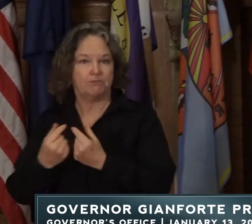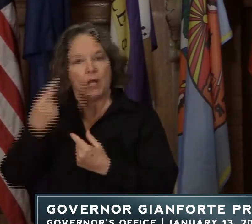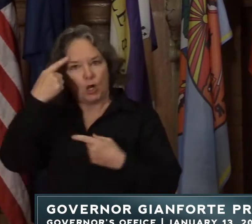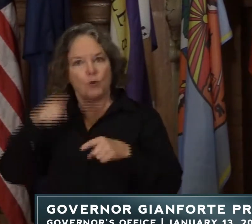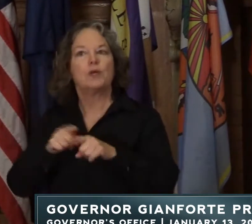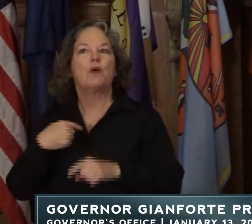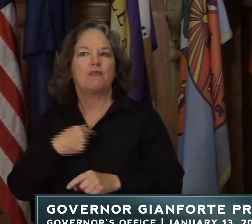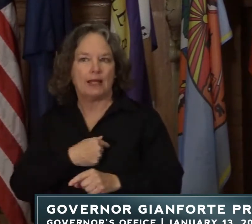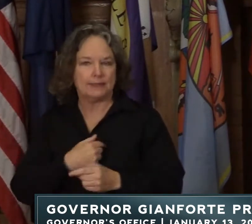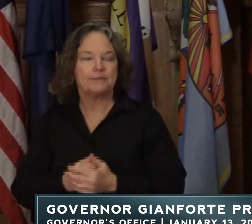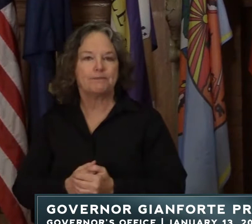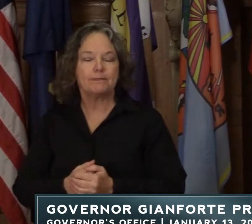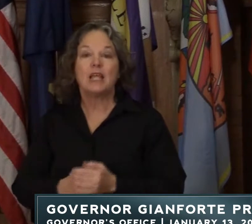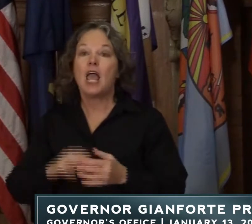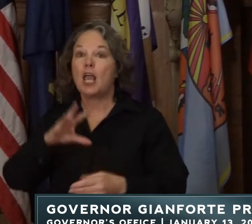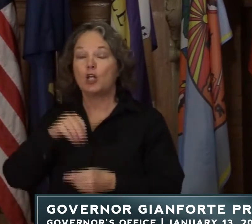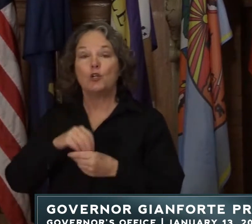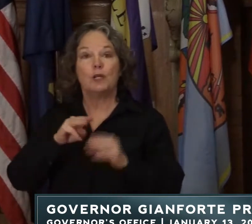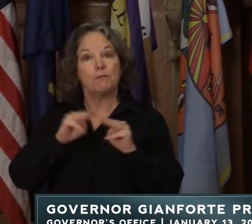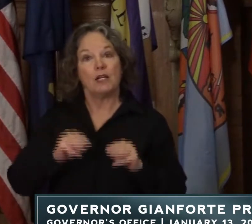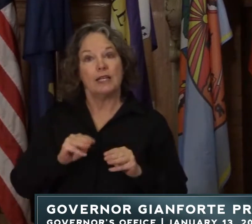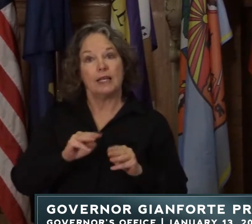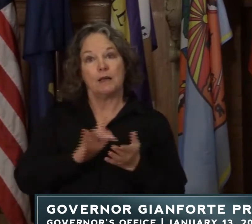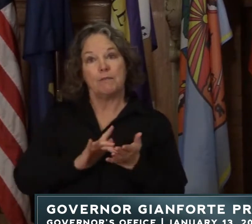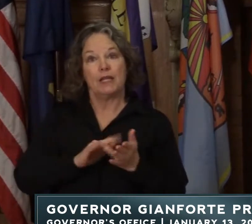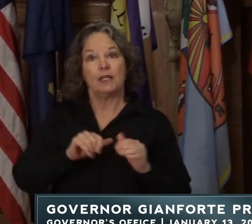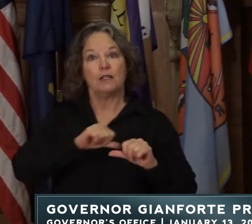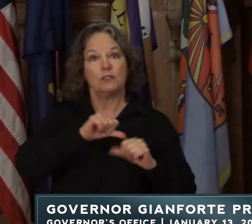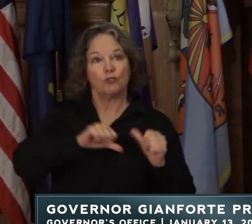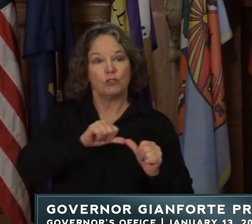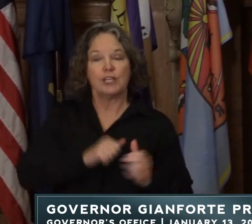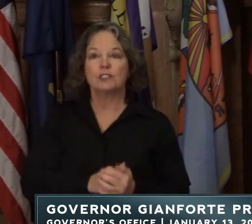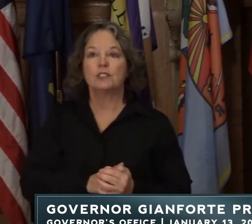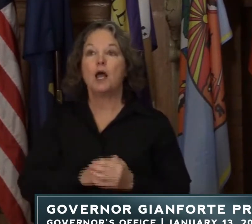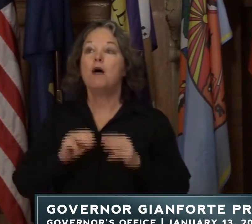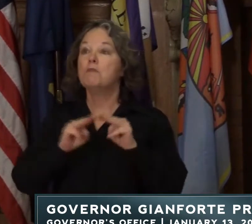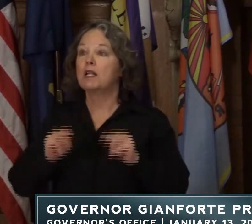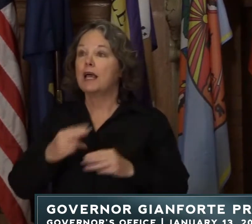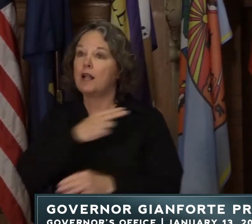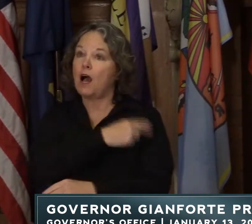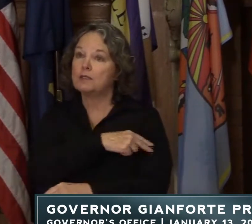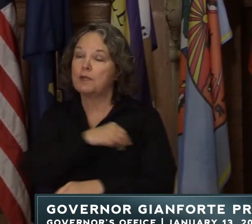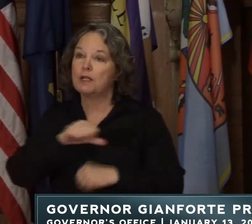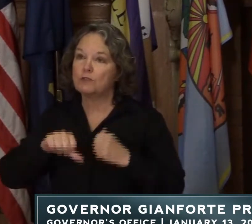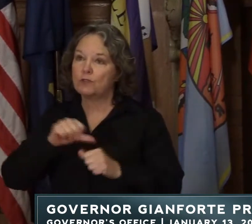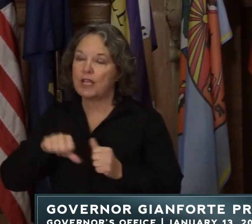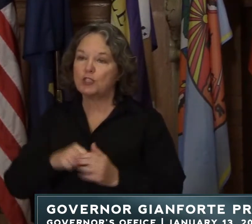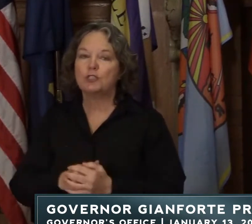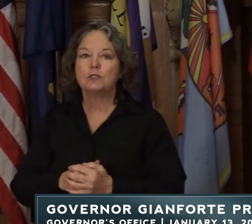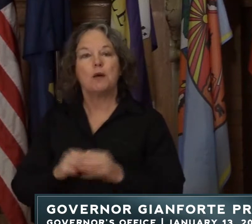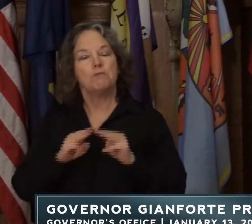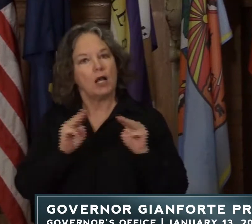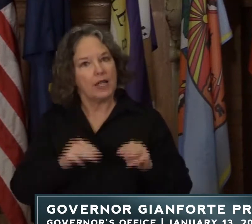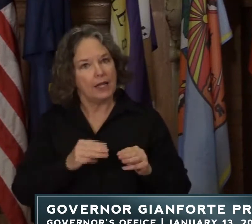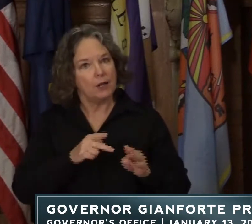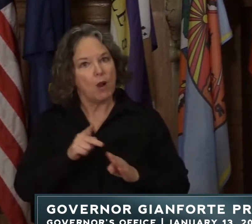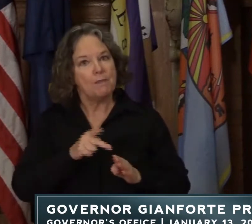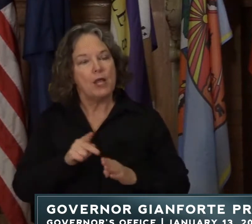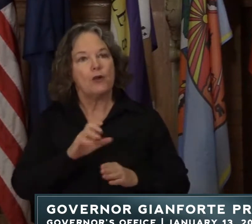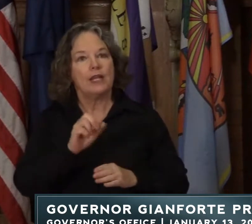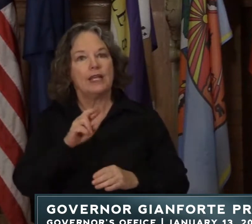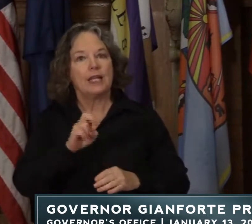critical changes, including the Montana Medical Association, the Montana Hospital Association, the Montana Primary